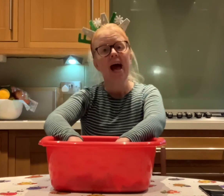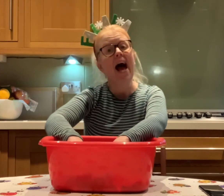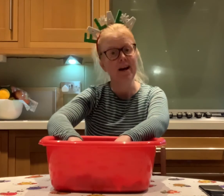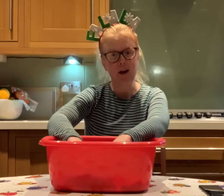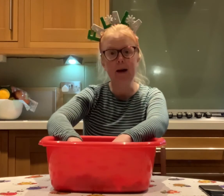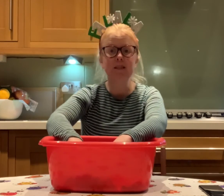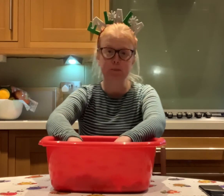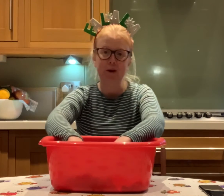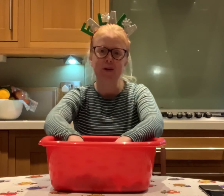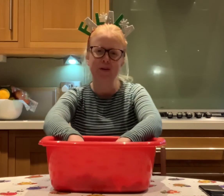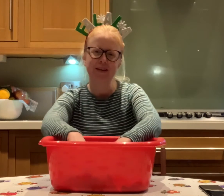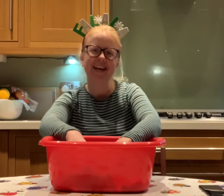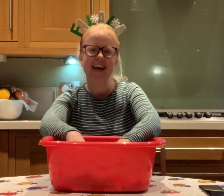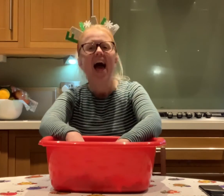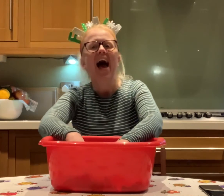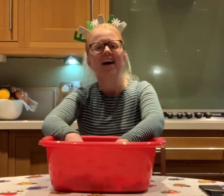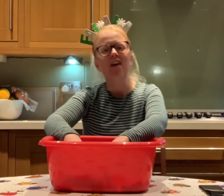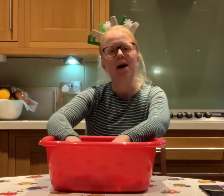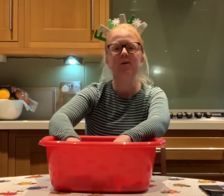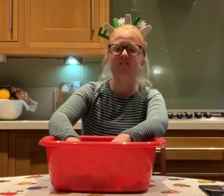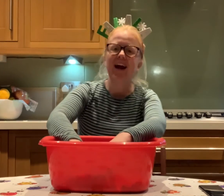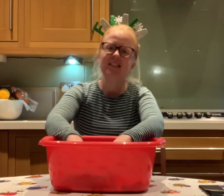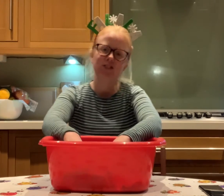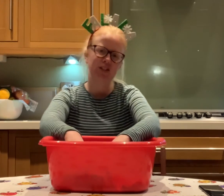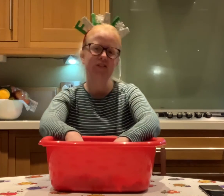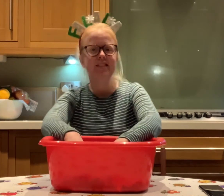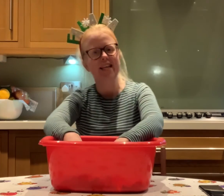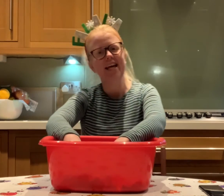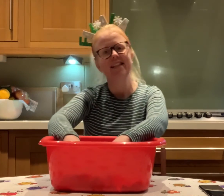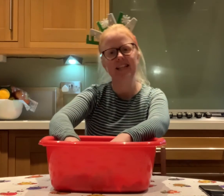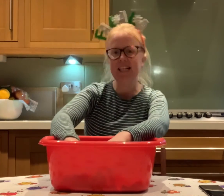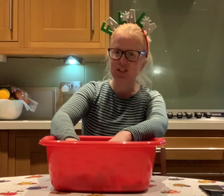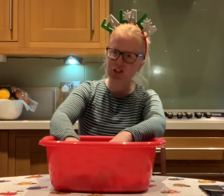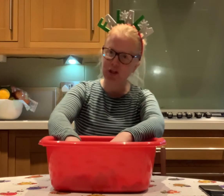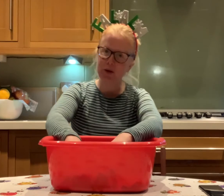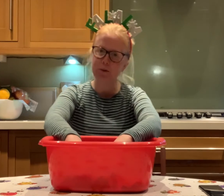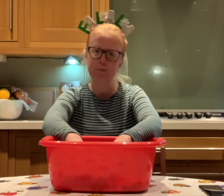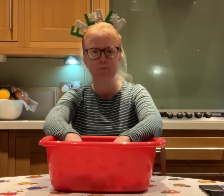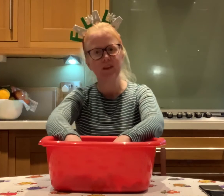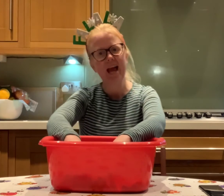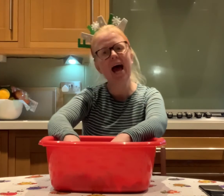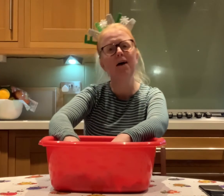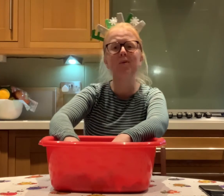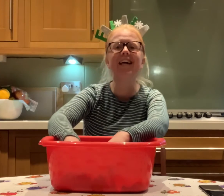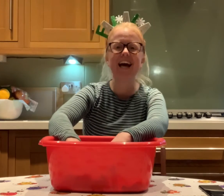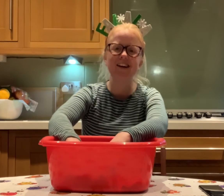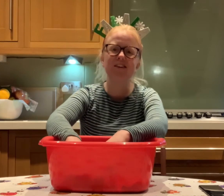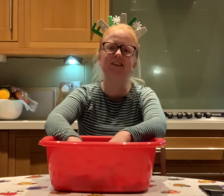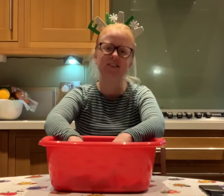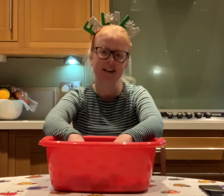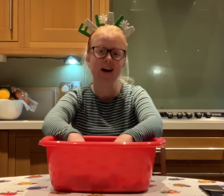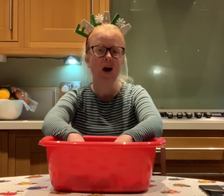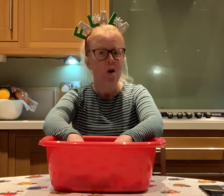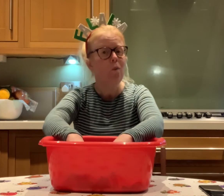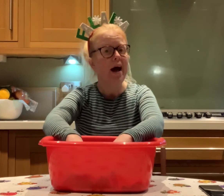and grab a spoon and grab a friend to sing this tune. And we can all work as